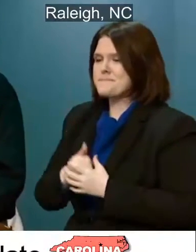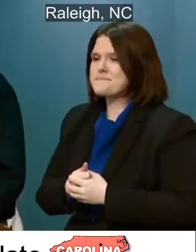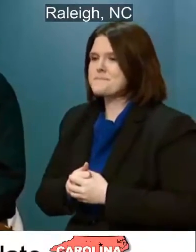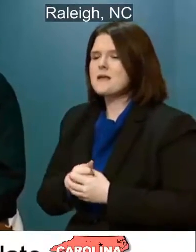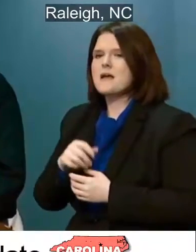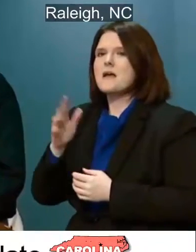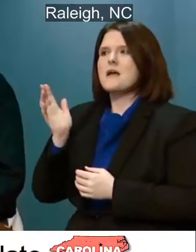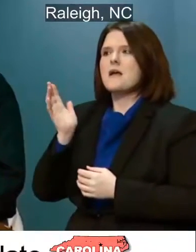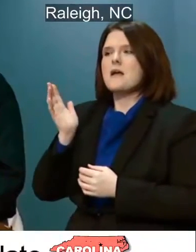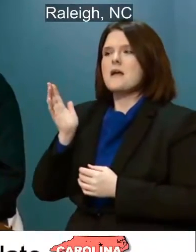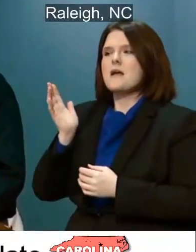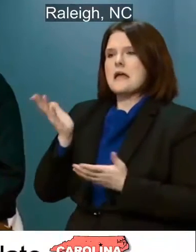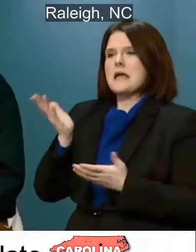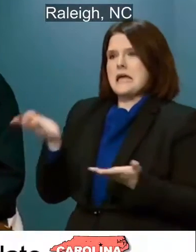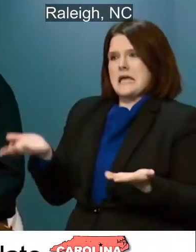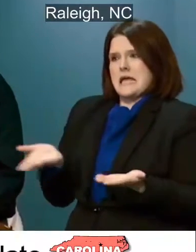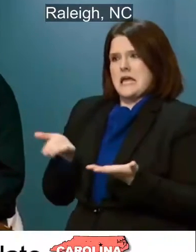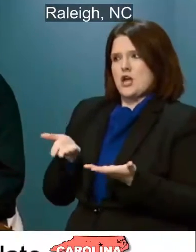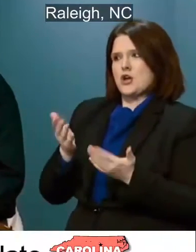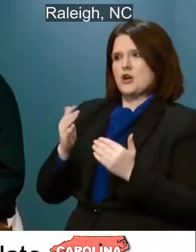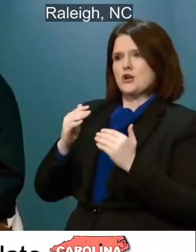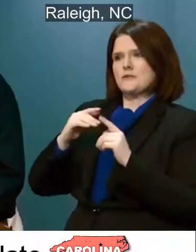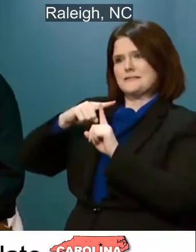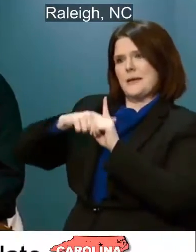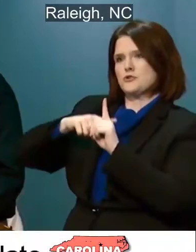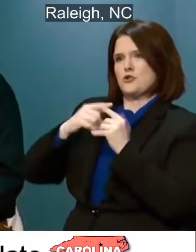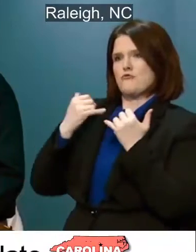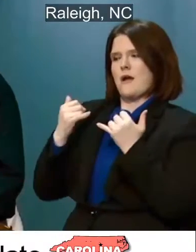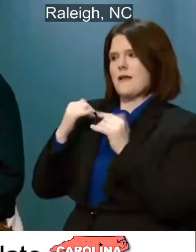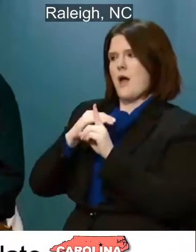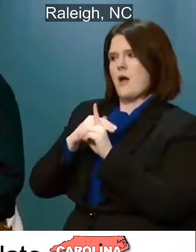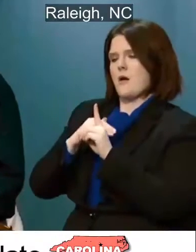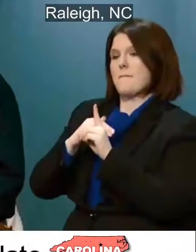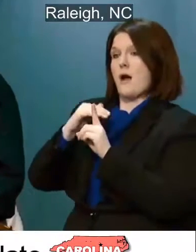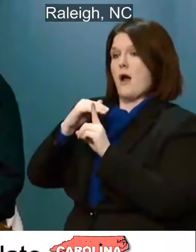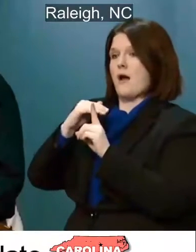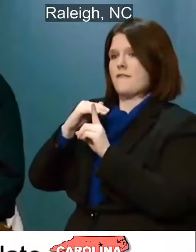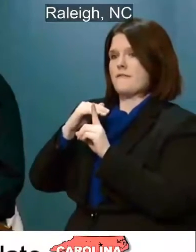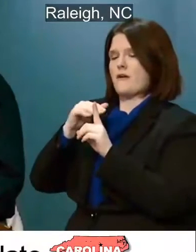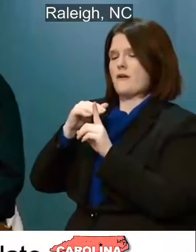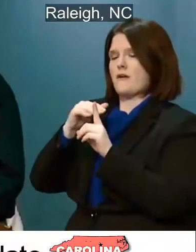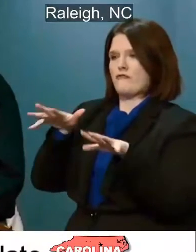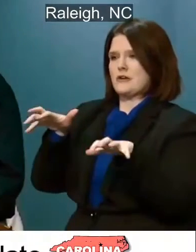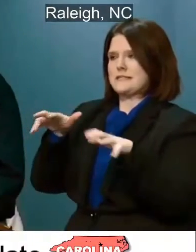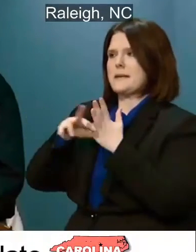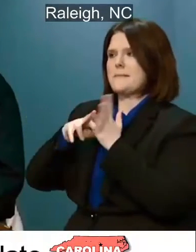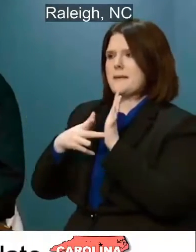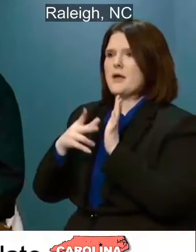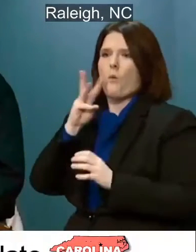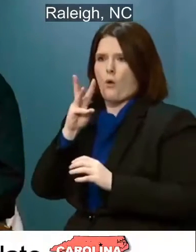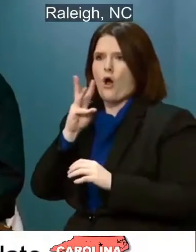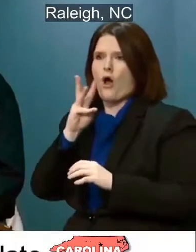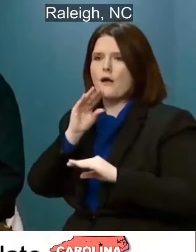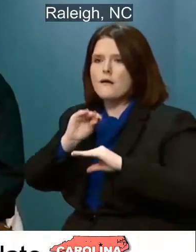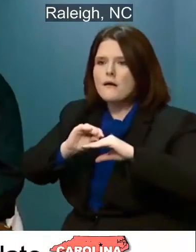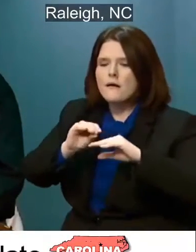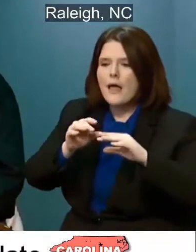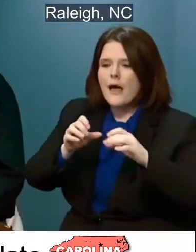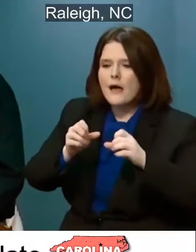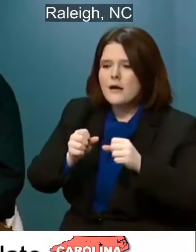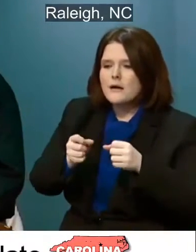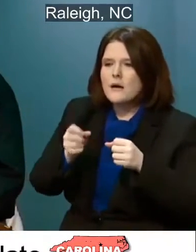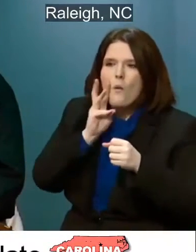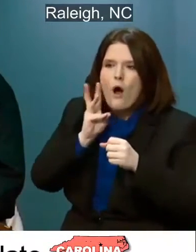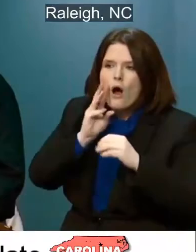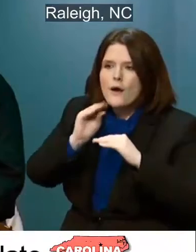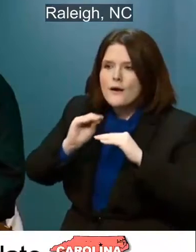it was in this general area, above freezing right now or previously, which means some water is accumulated in some places on the road. Do we